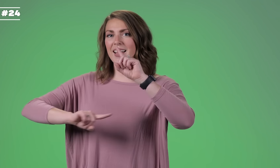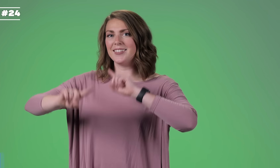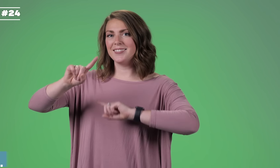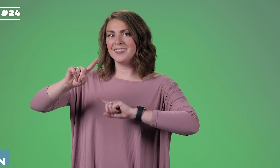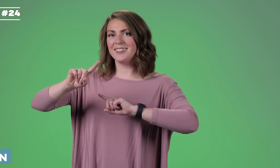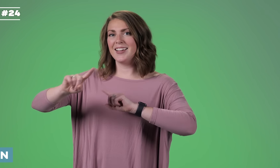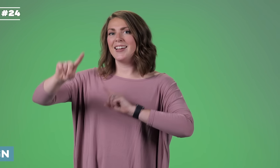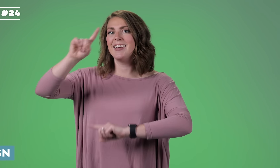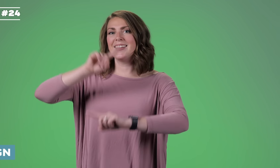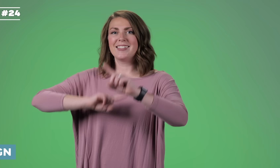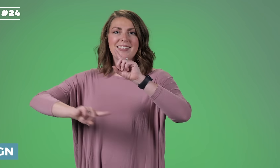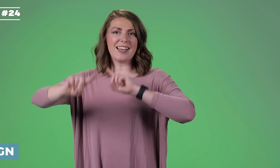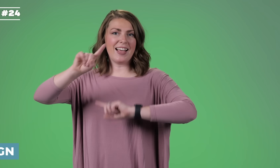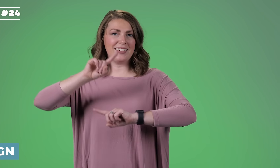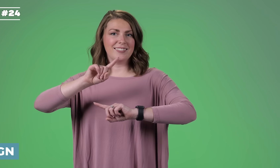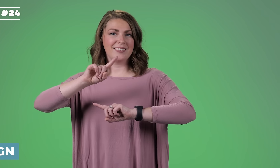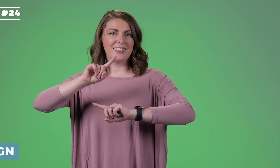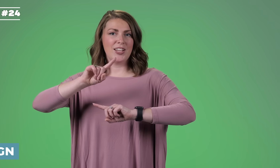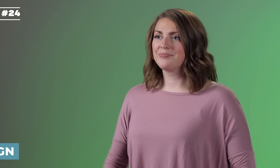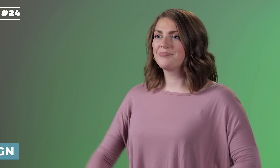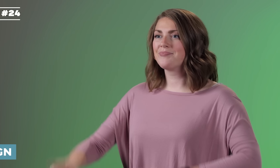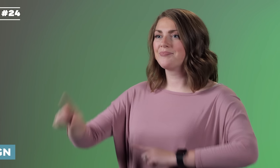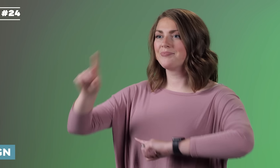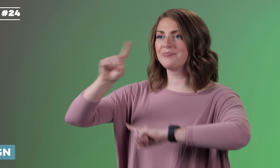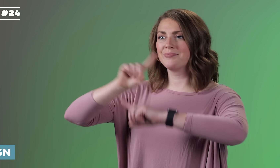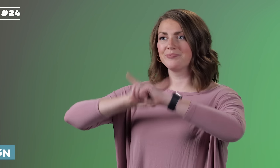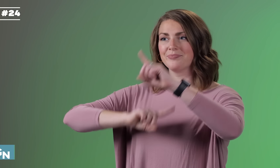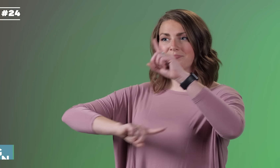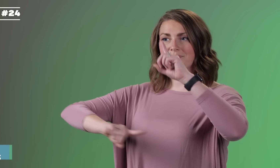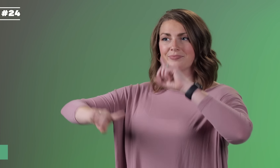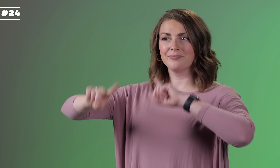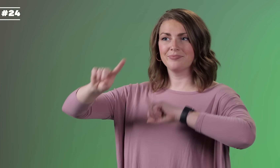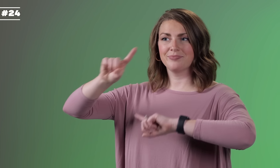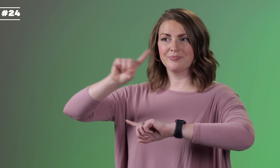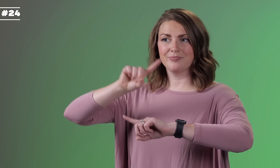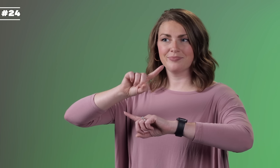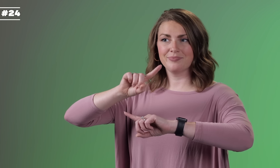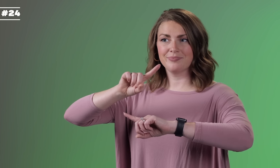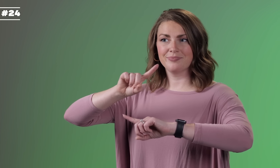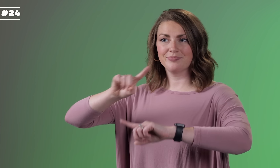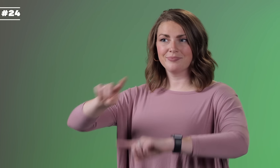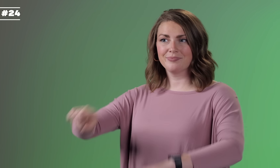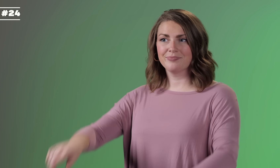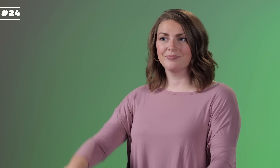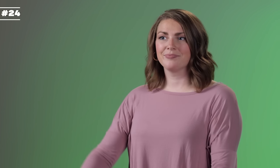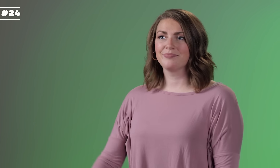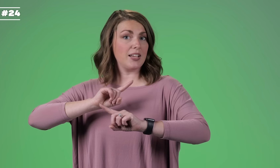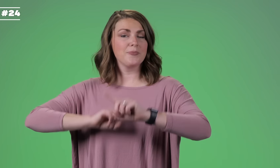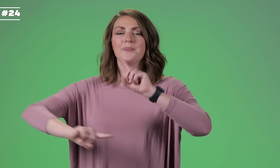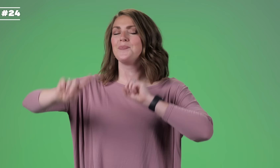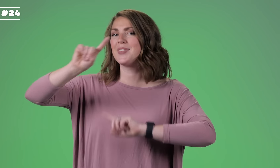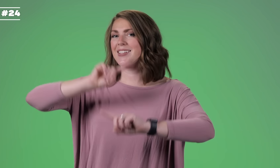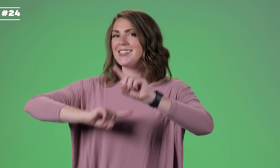Sign. Sign. Your hands are moving in towards yourself, referencing like you're signing.